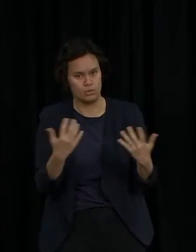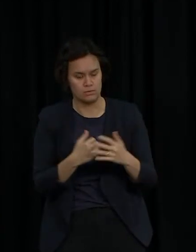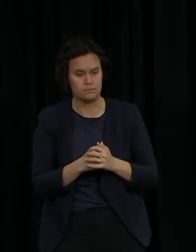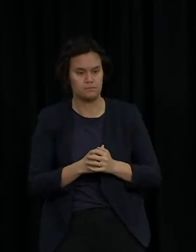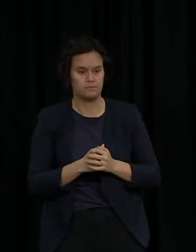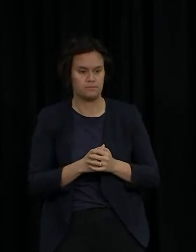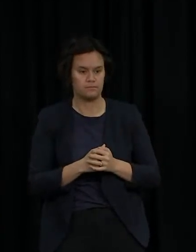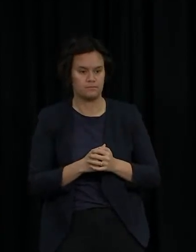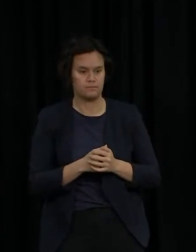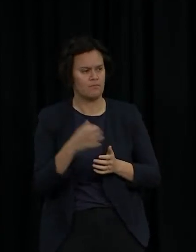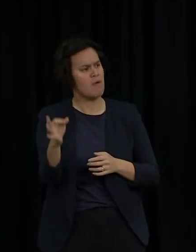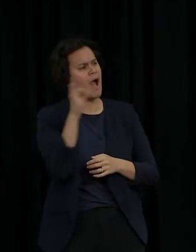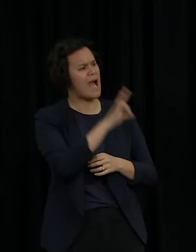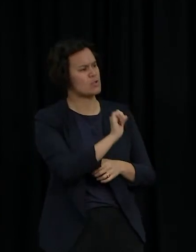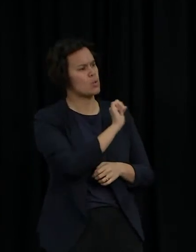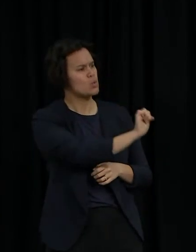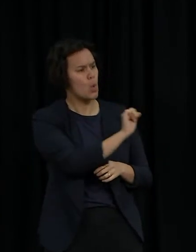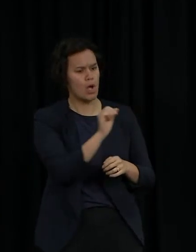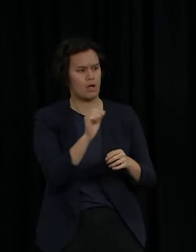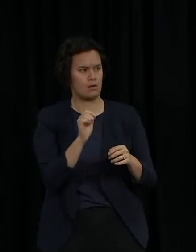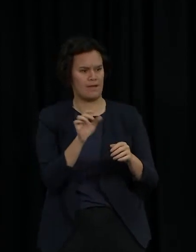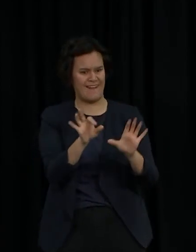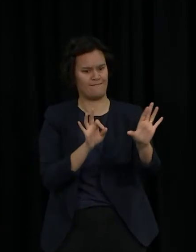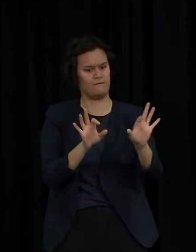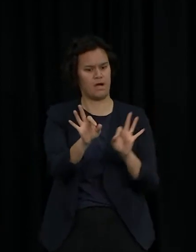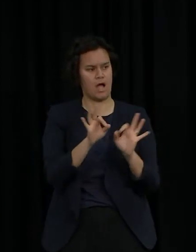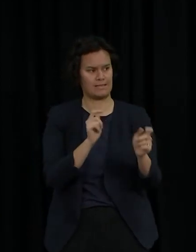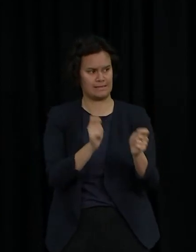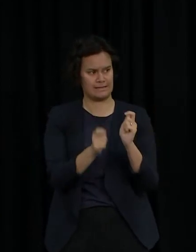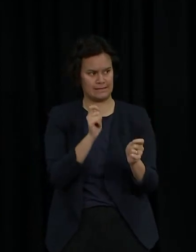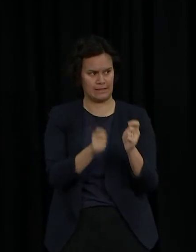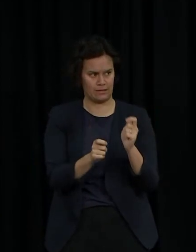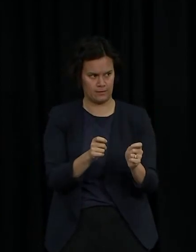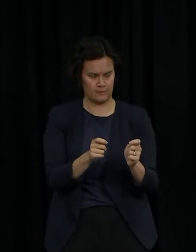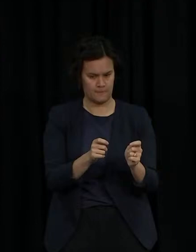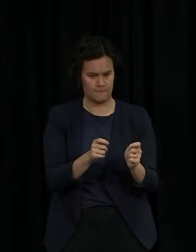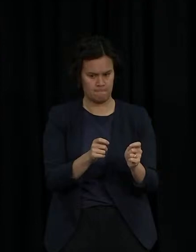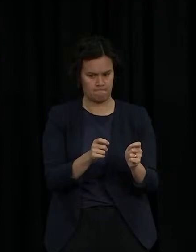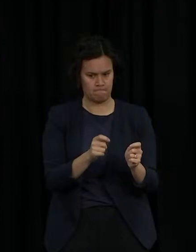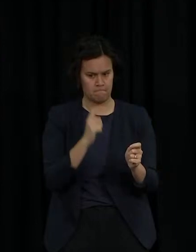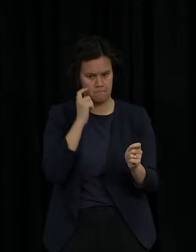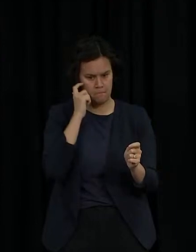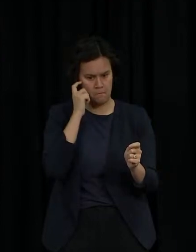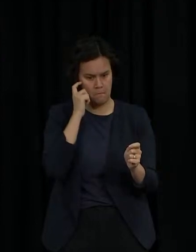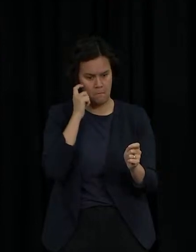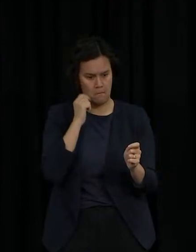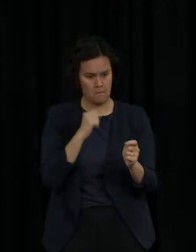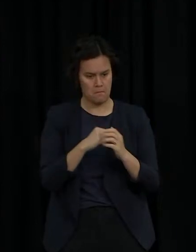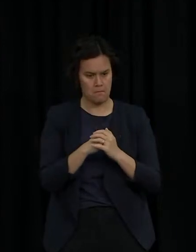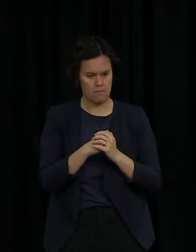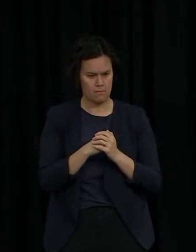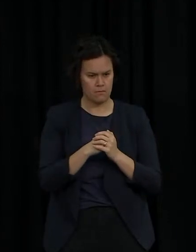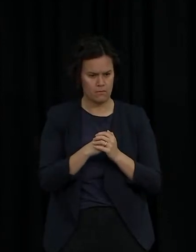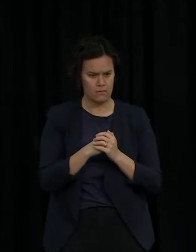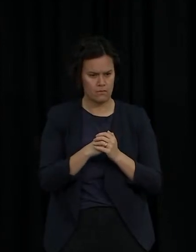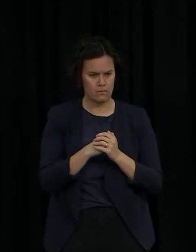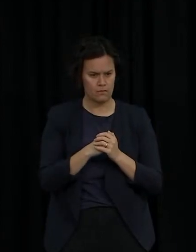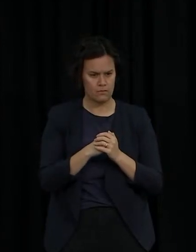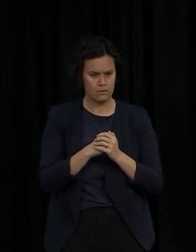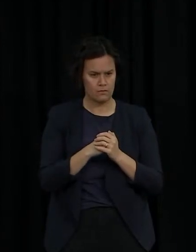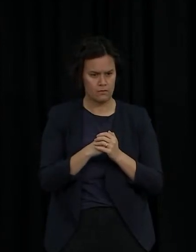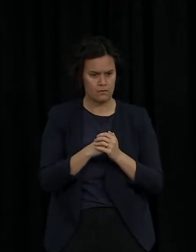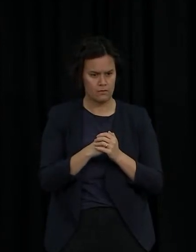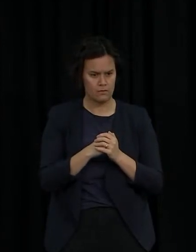that surveillance testing, how many cases have come from that surveillance plan in the last fortnight? And if it's none, does that just show